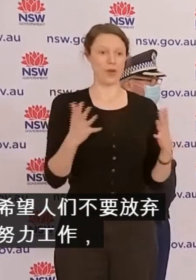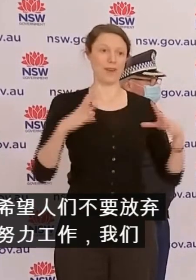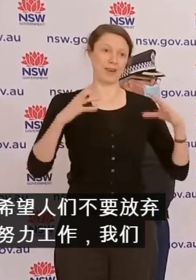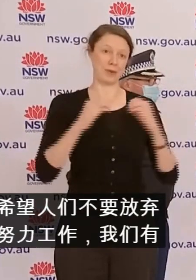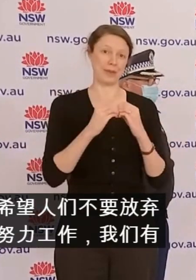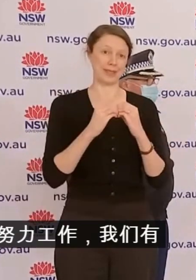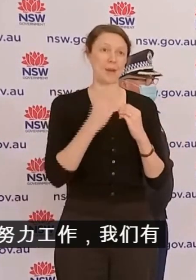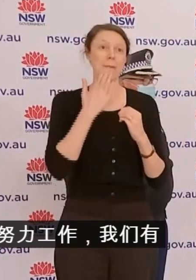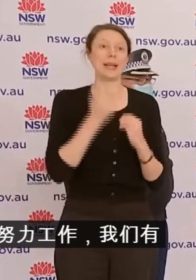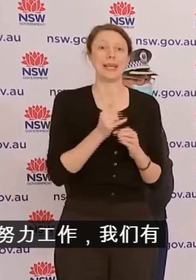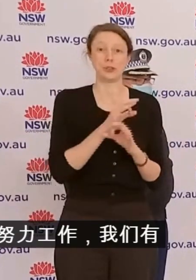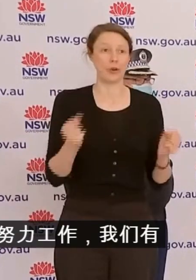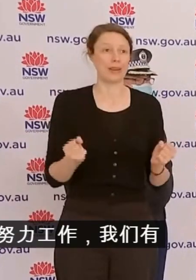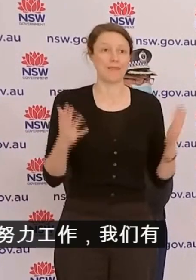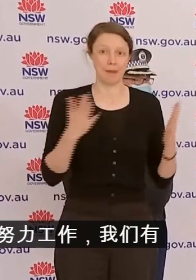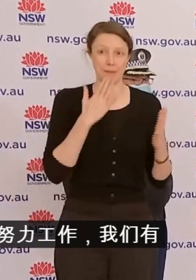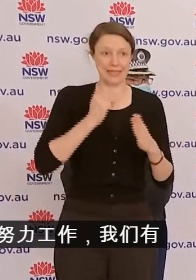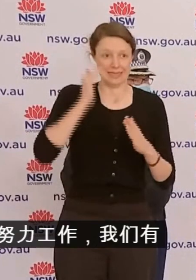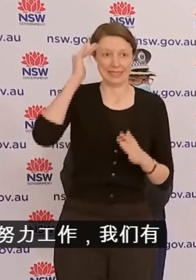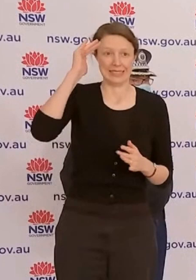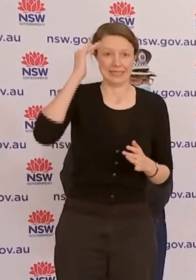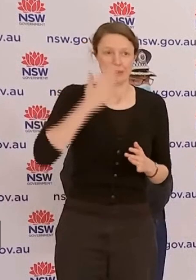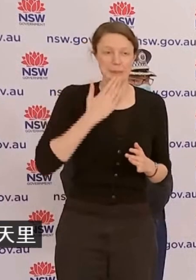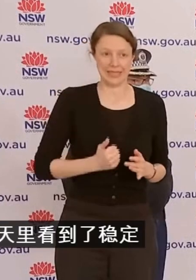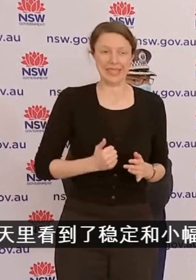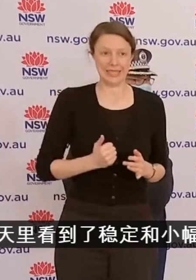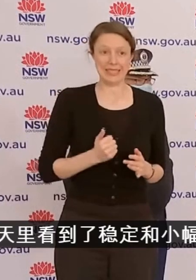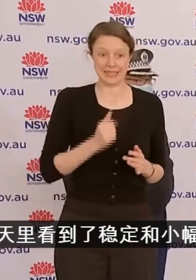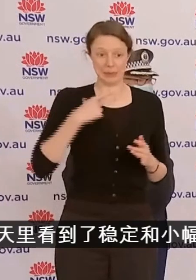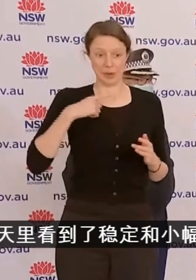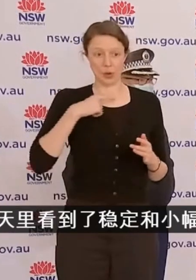hard, we have seen a stabilisation and slight decline in the last